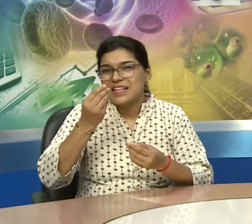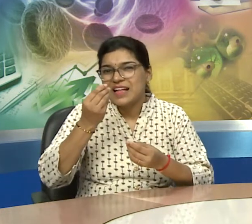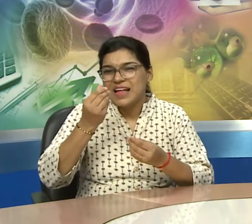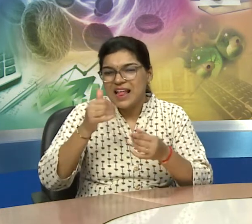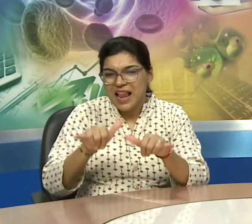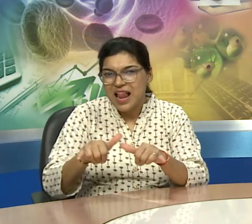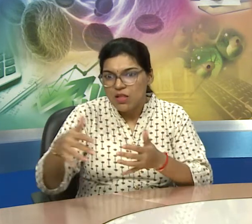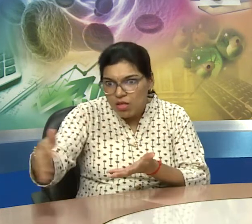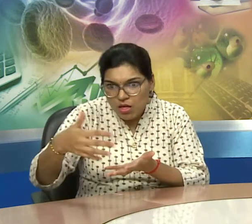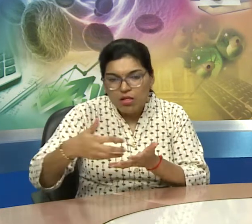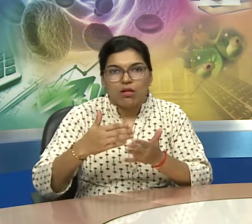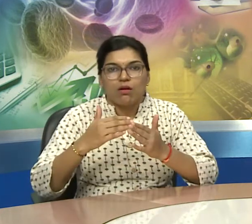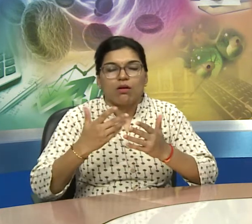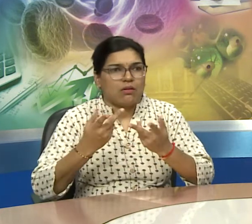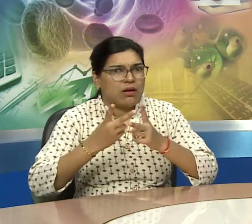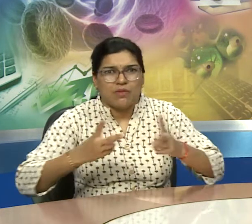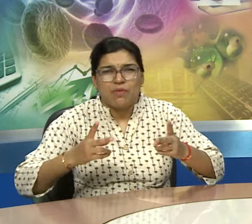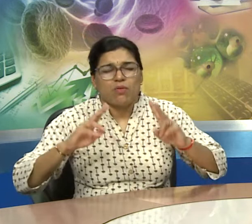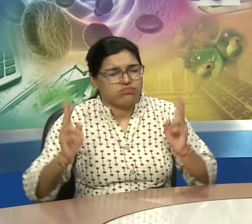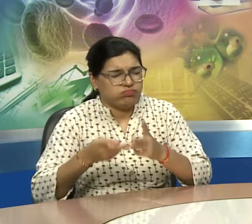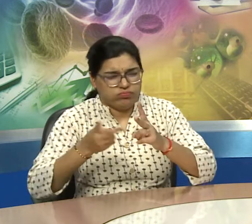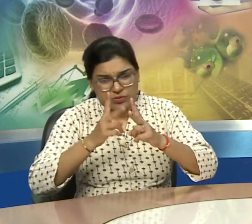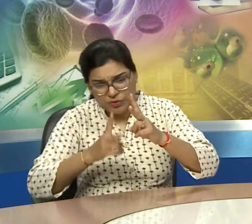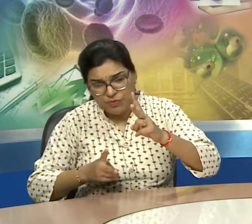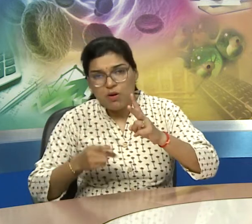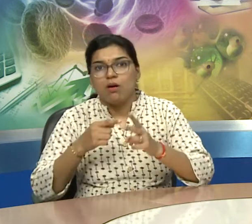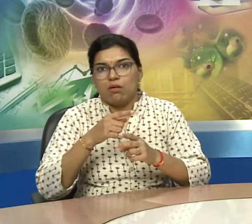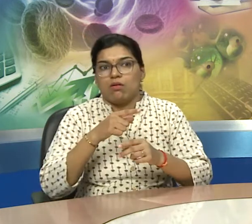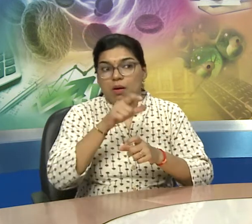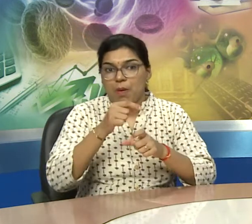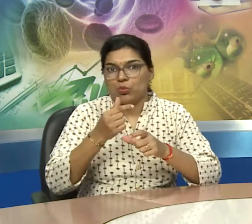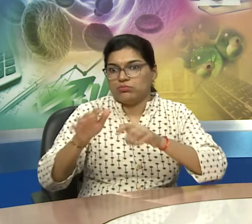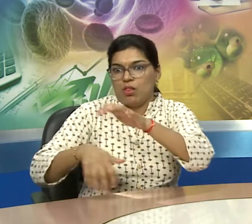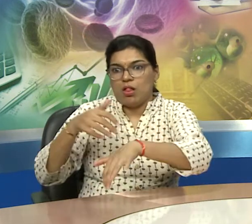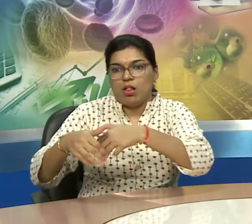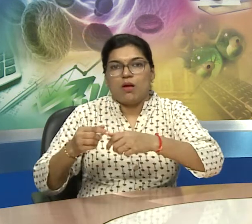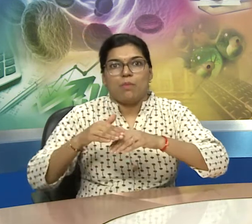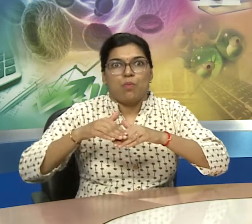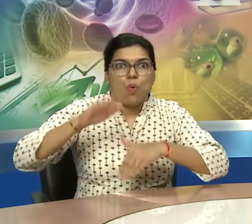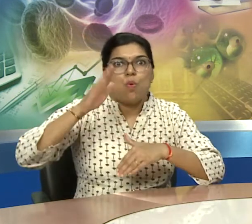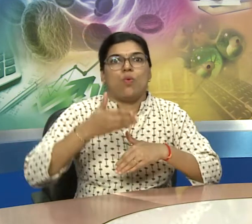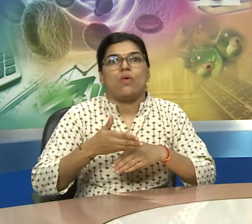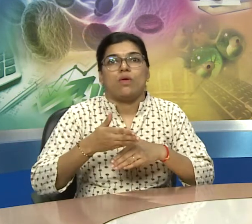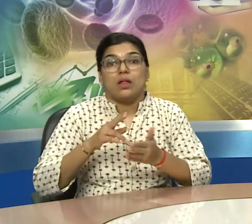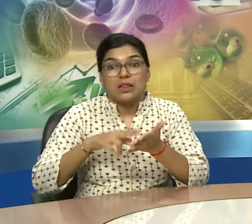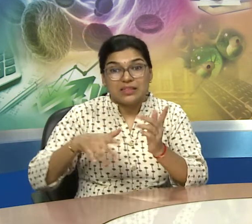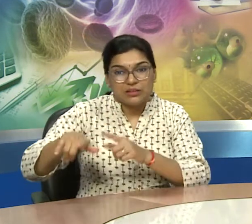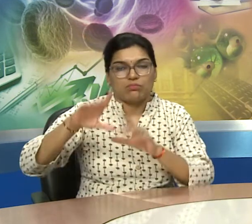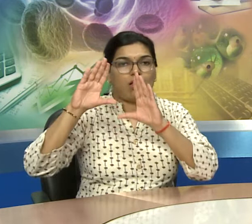catered. And the land which they had, they were cultivating, that